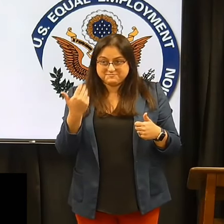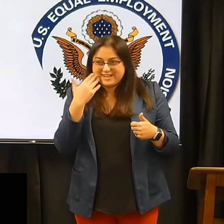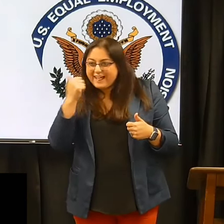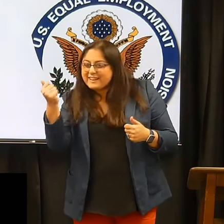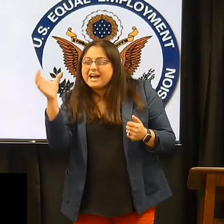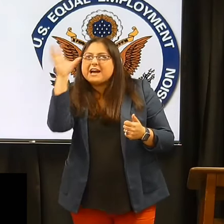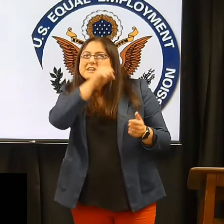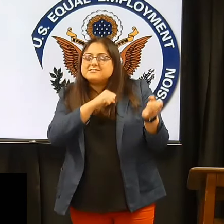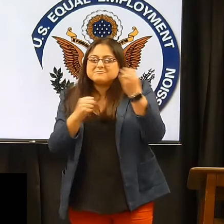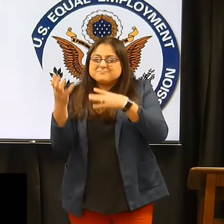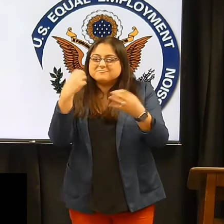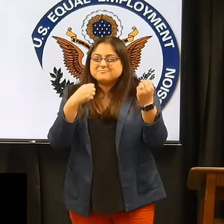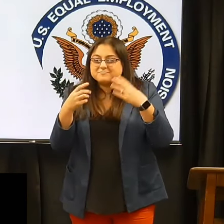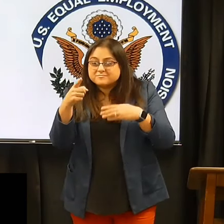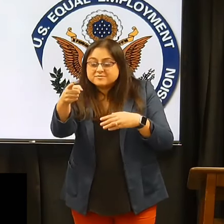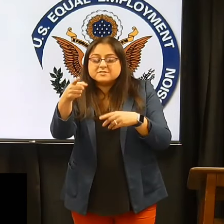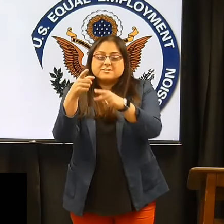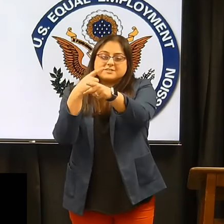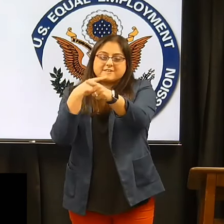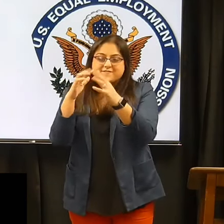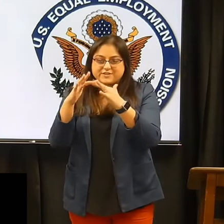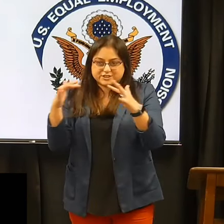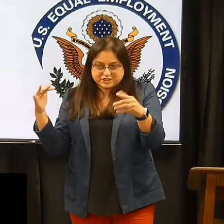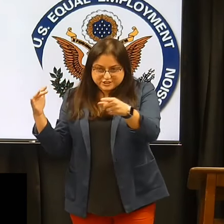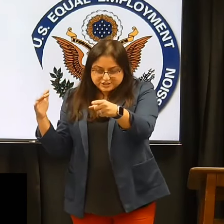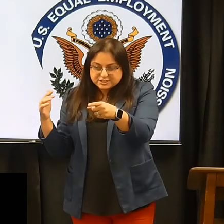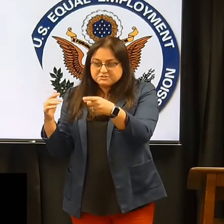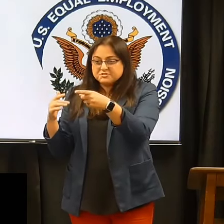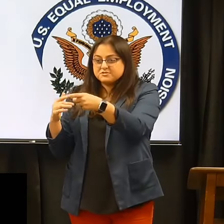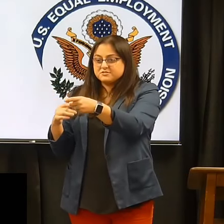Any other? Any other guesses? Diversity?